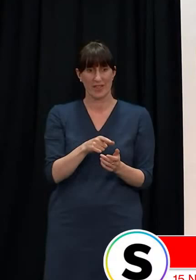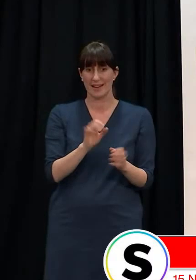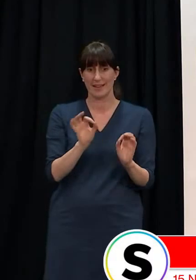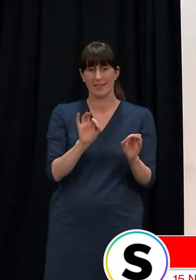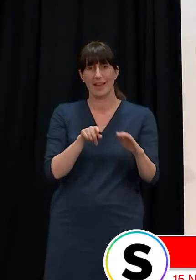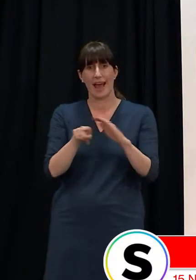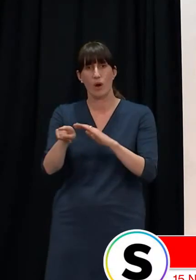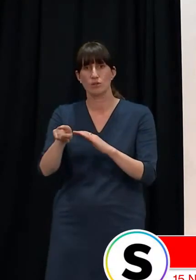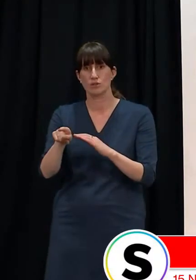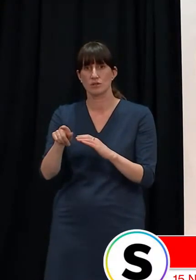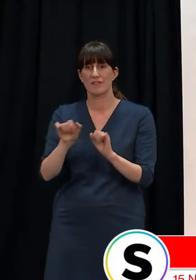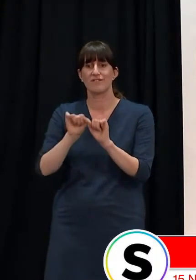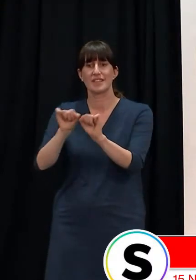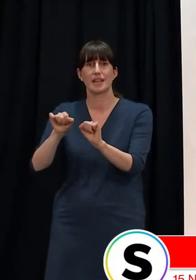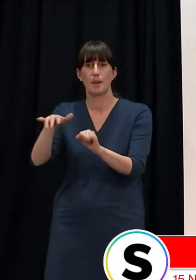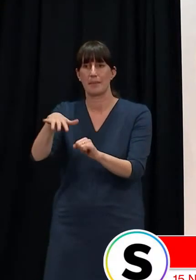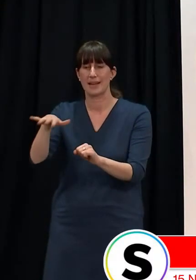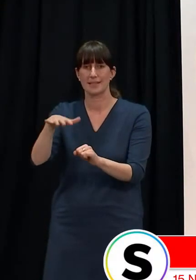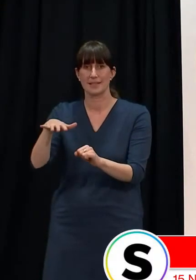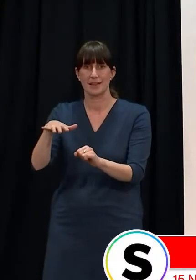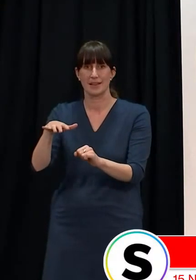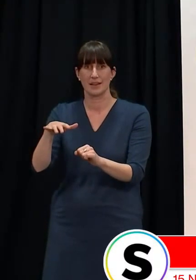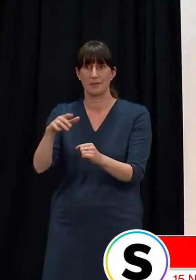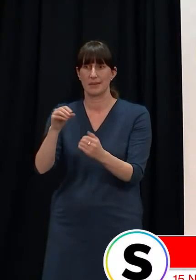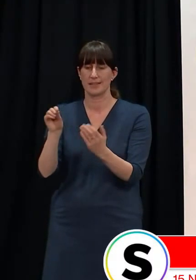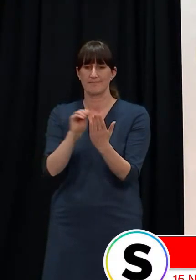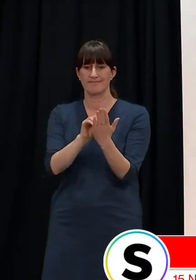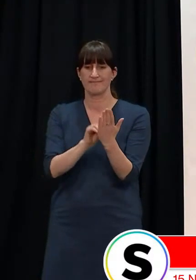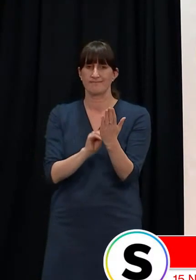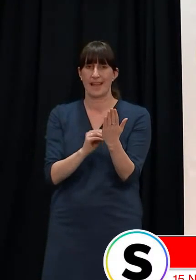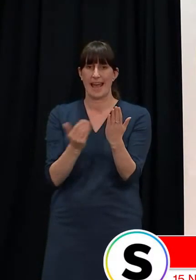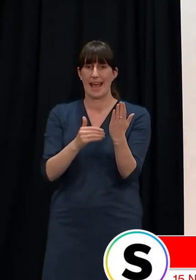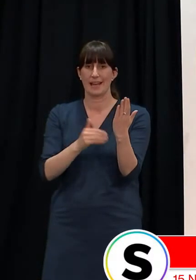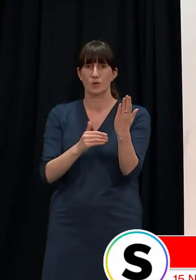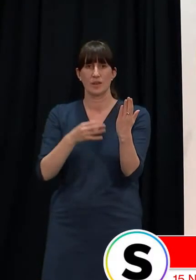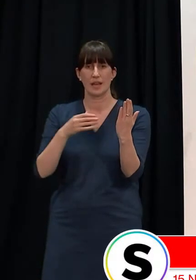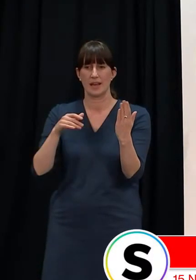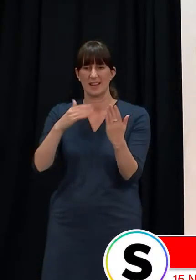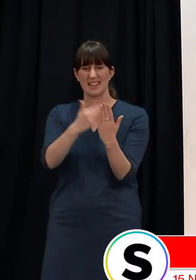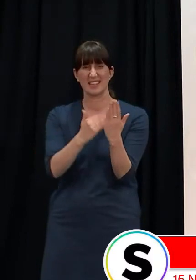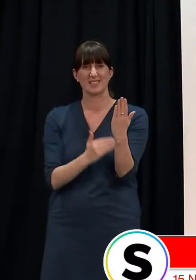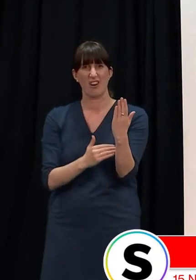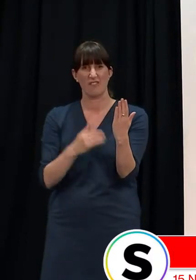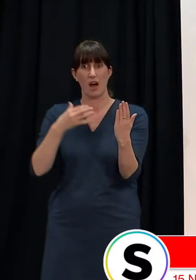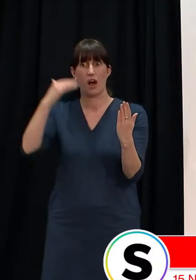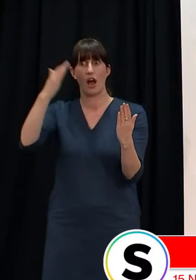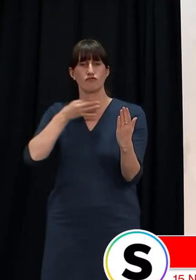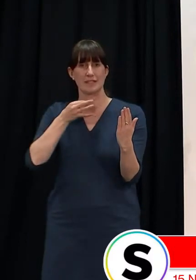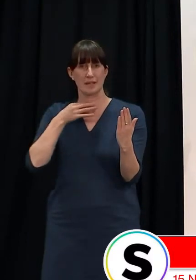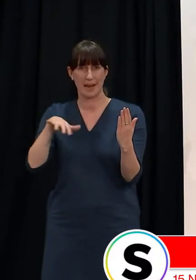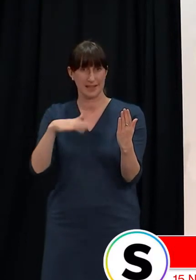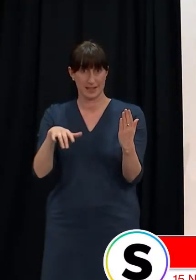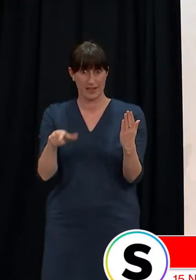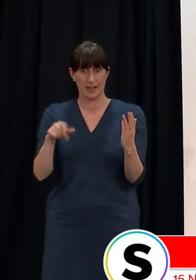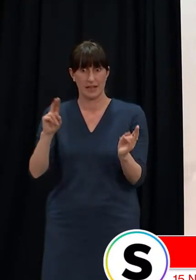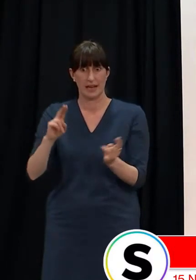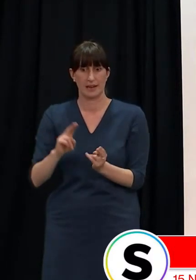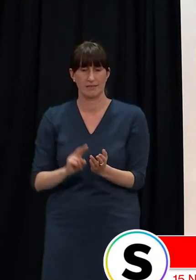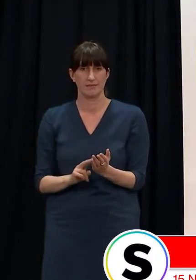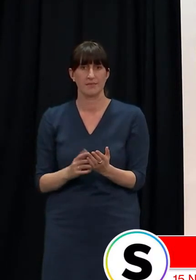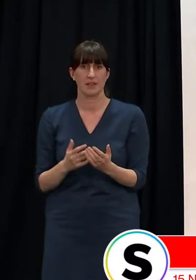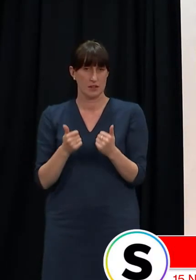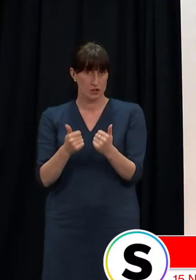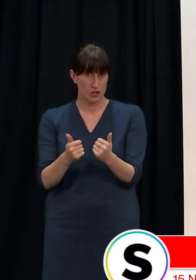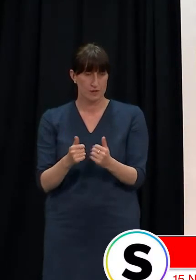of interest now, which is good and encouraging. And that, alongside the drop in numbers, is really encouraging.